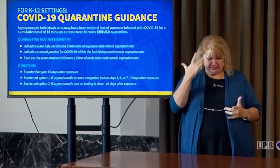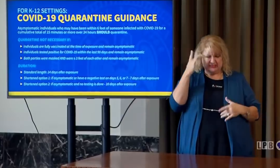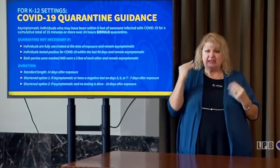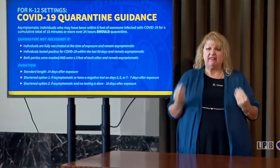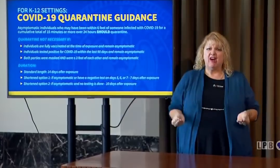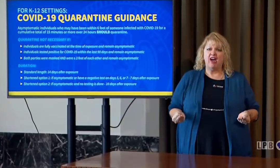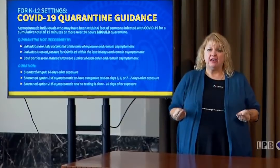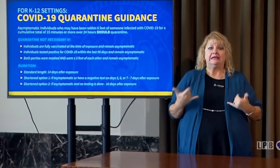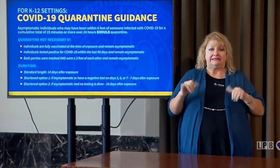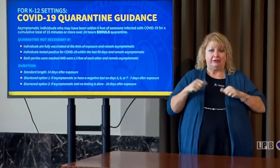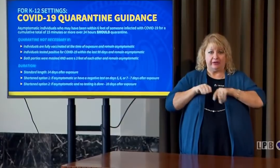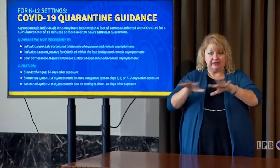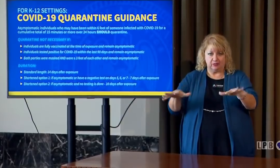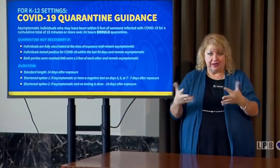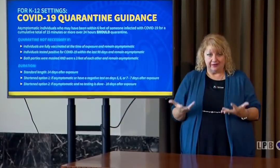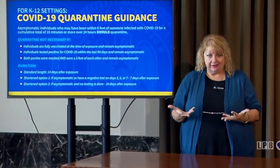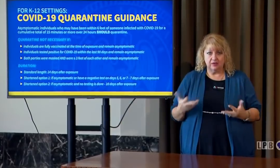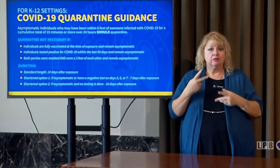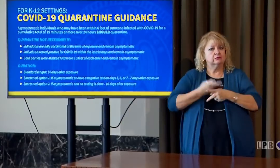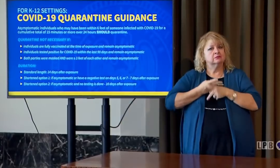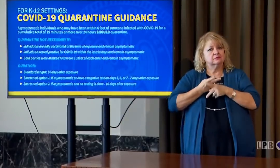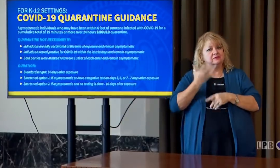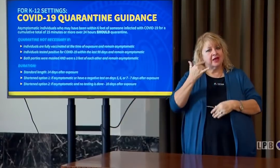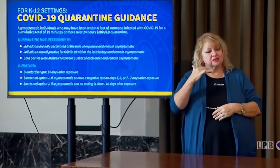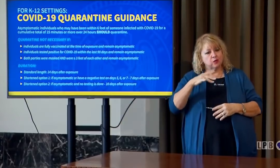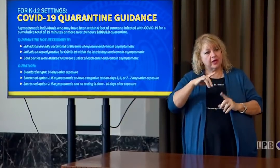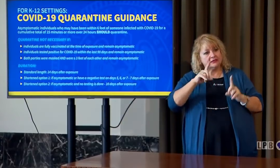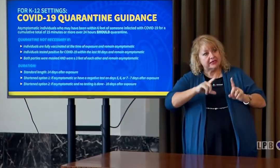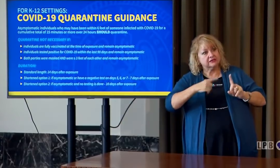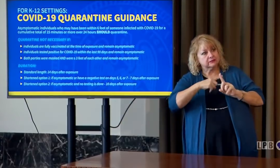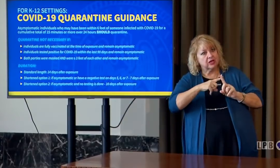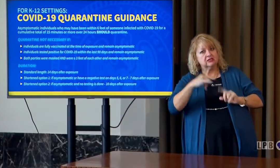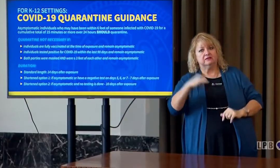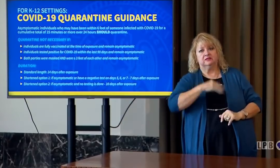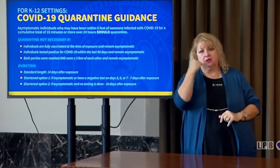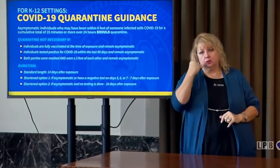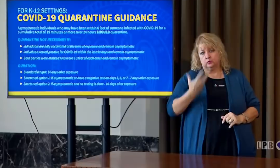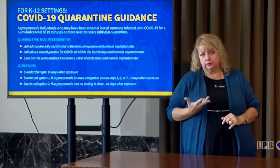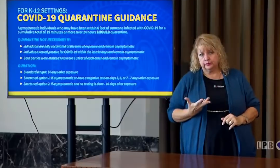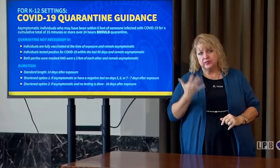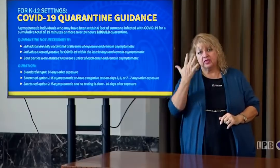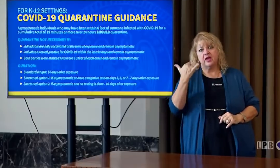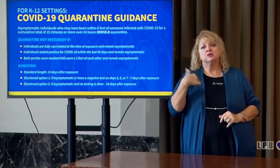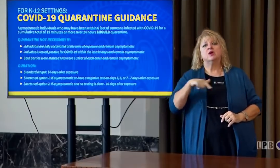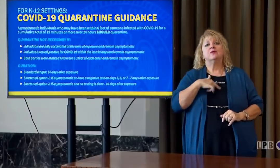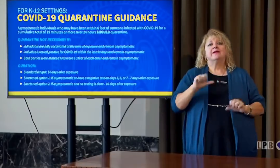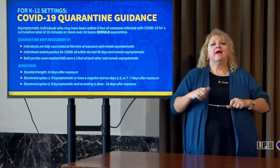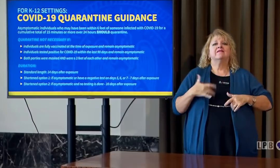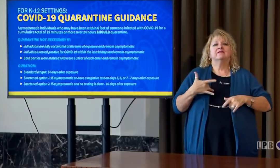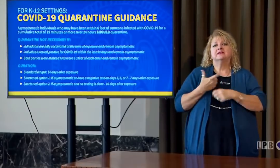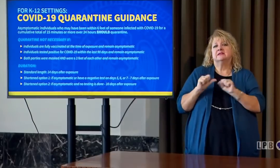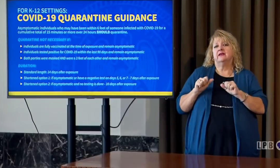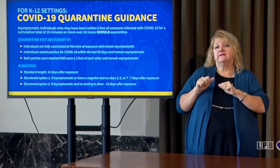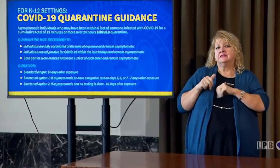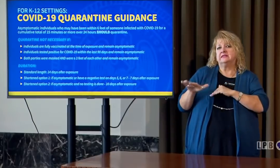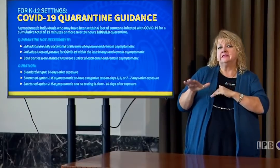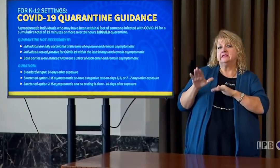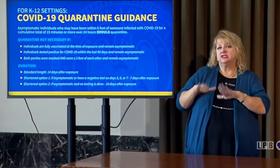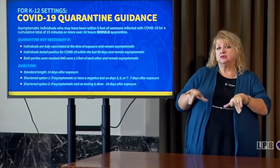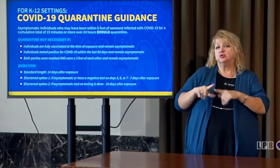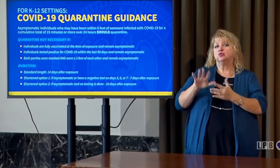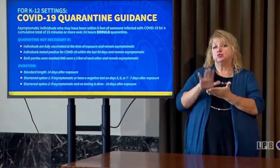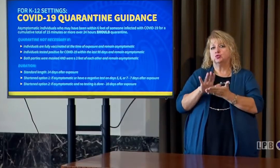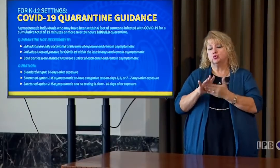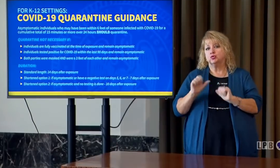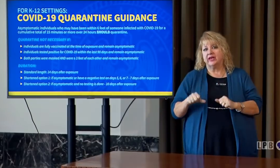you're required by law to be there. And we want families to feel safe sending their kids to school. So I'll review real quickly what the quarantine